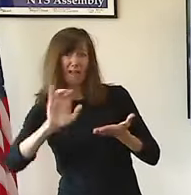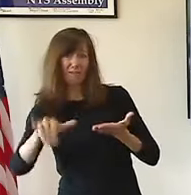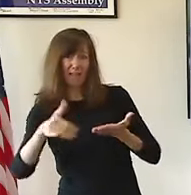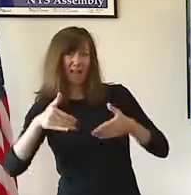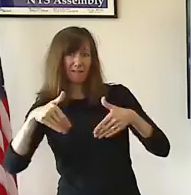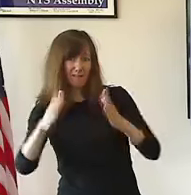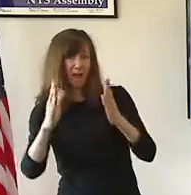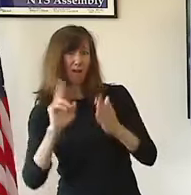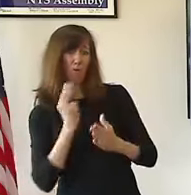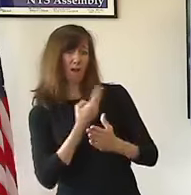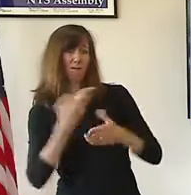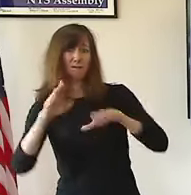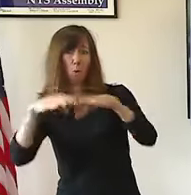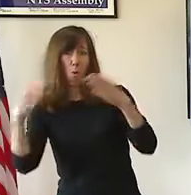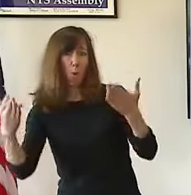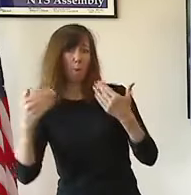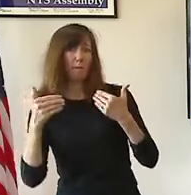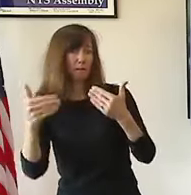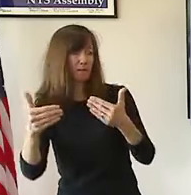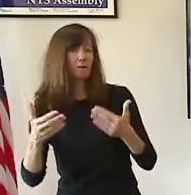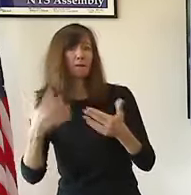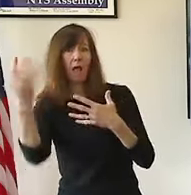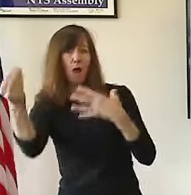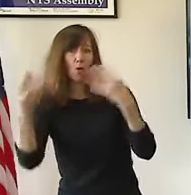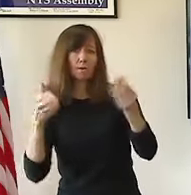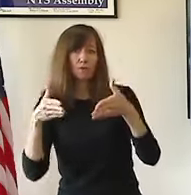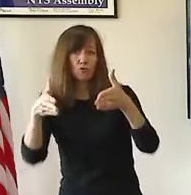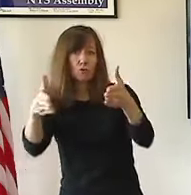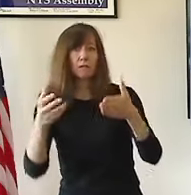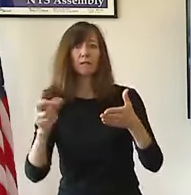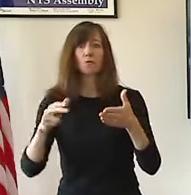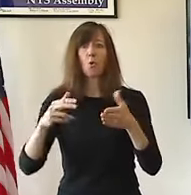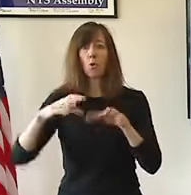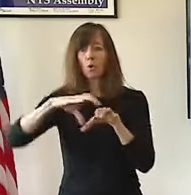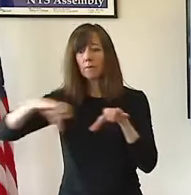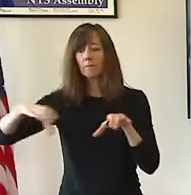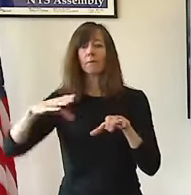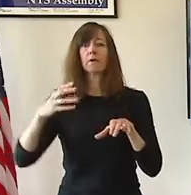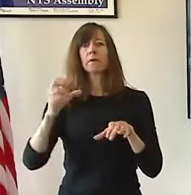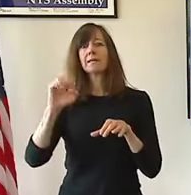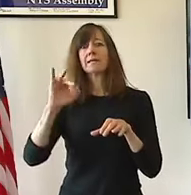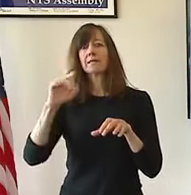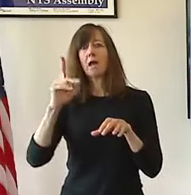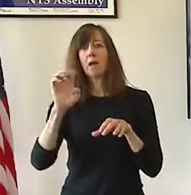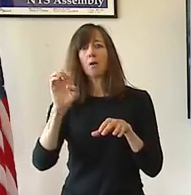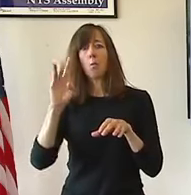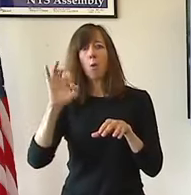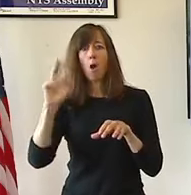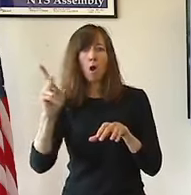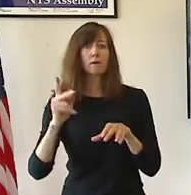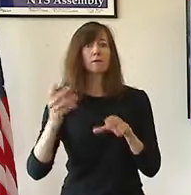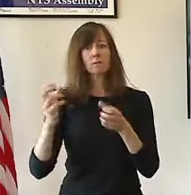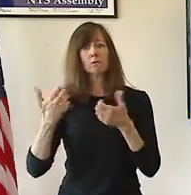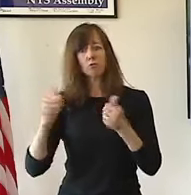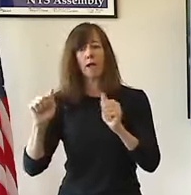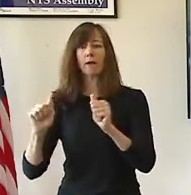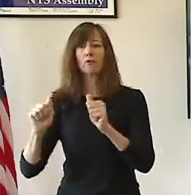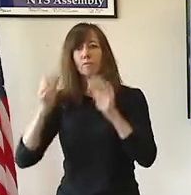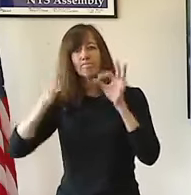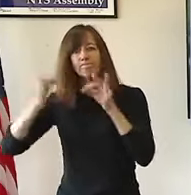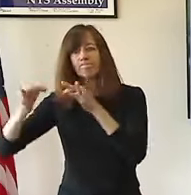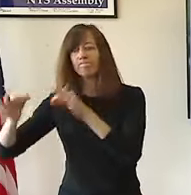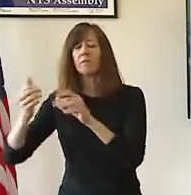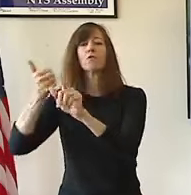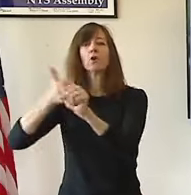allow the businesses to open up out onto the streets or into the sidewalks, municipality by municipality. So Jennifer asked about stopping traffic